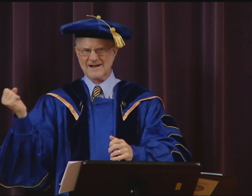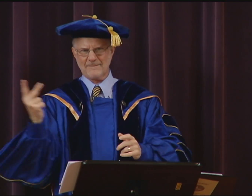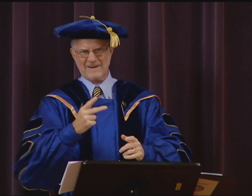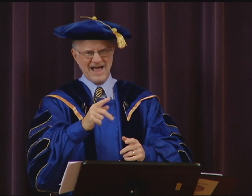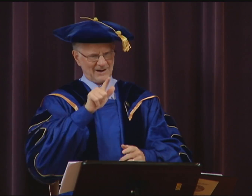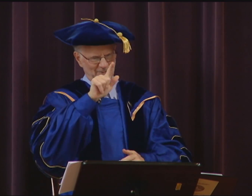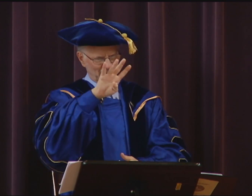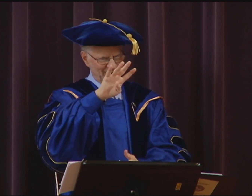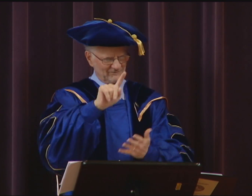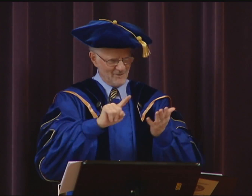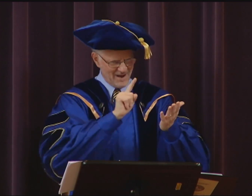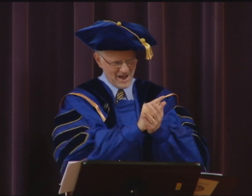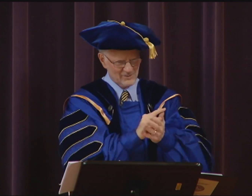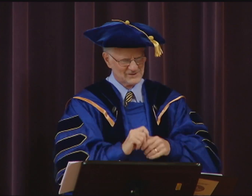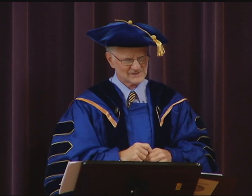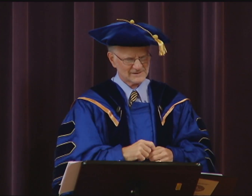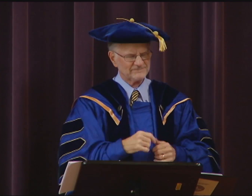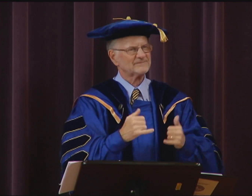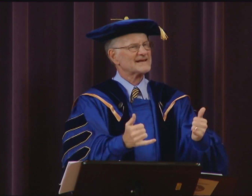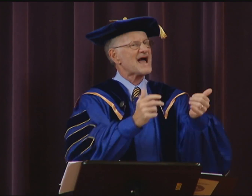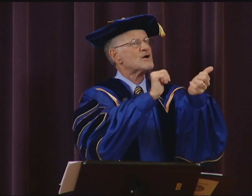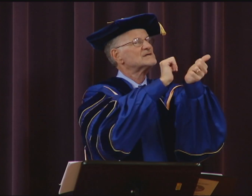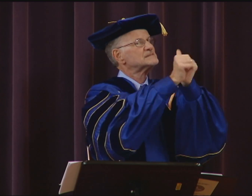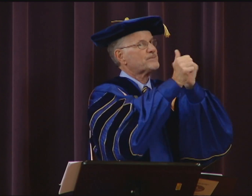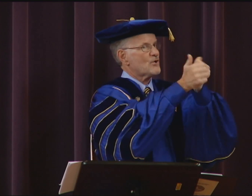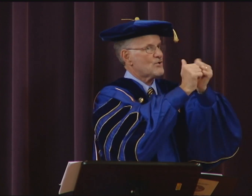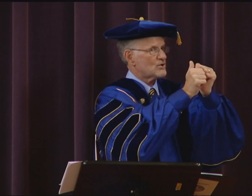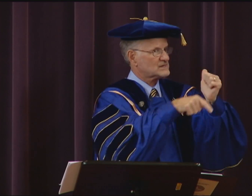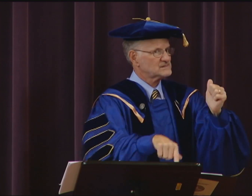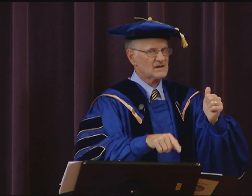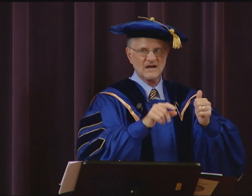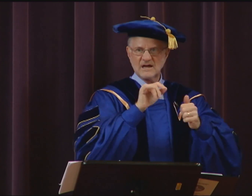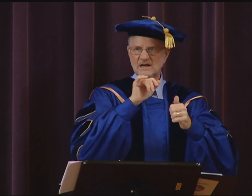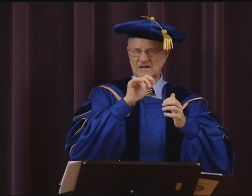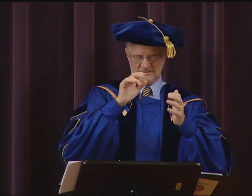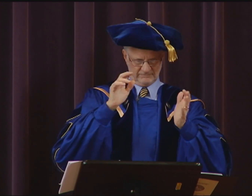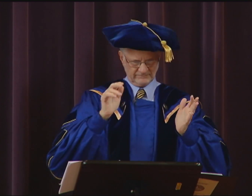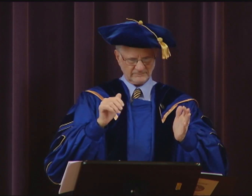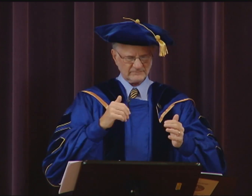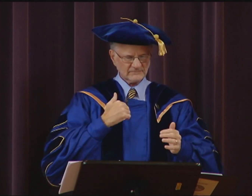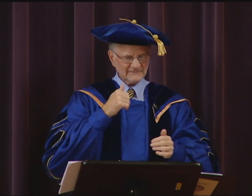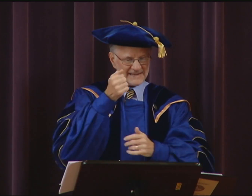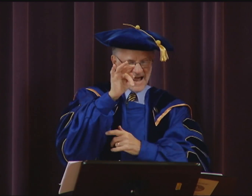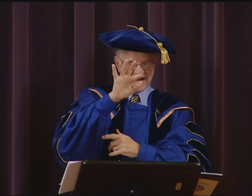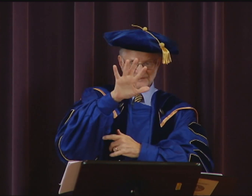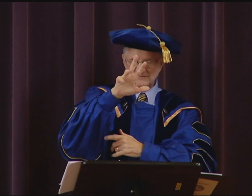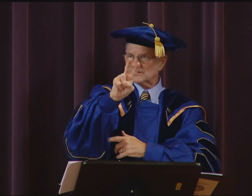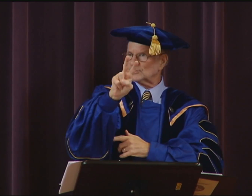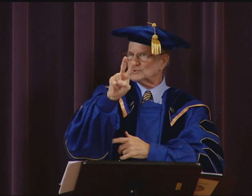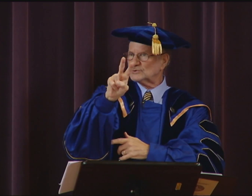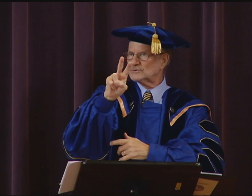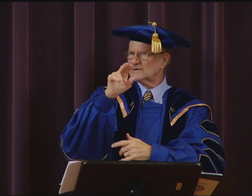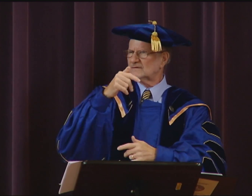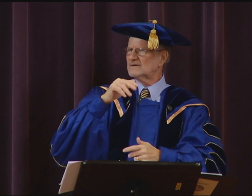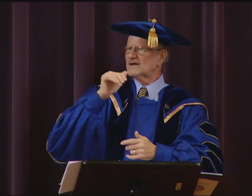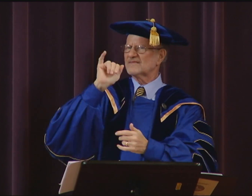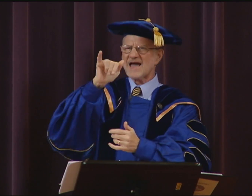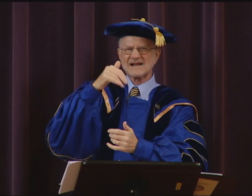I'm sure those door monitors were not happy about that, right? Now, when we look at sports, in